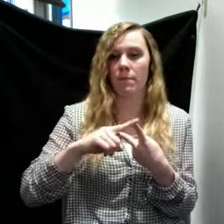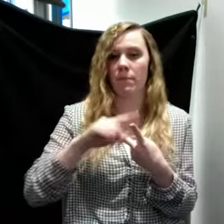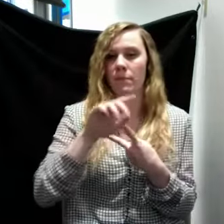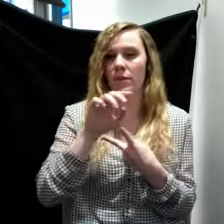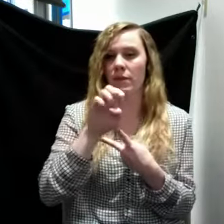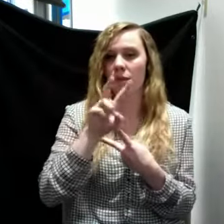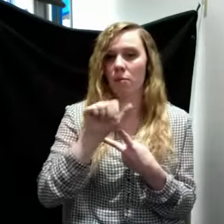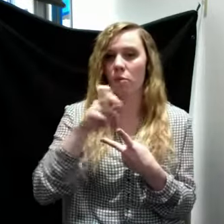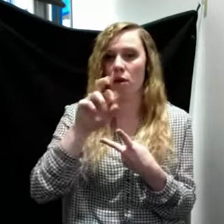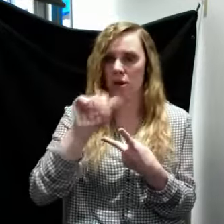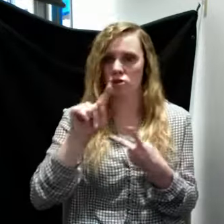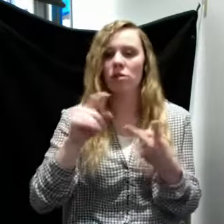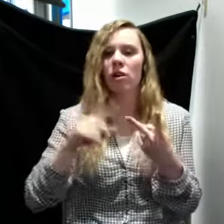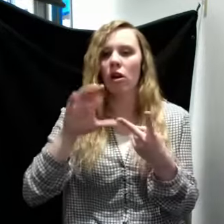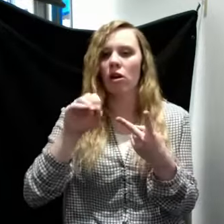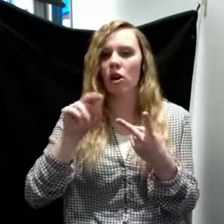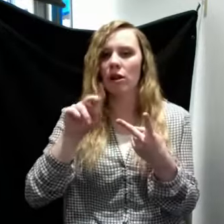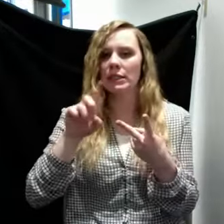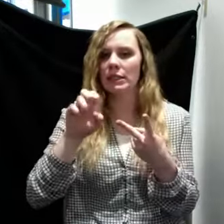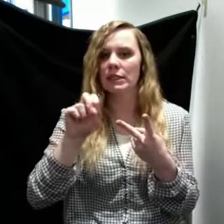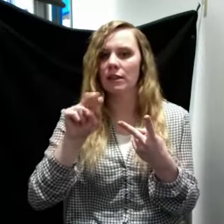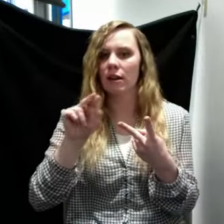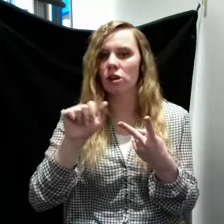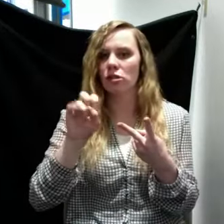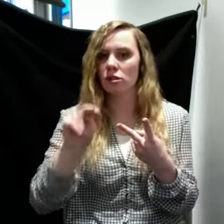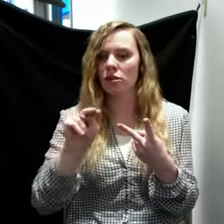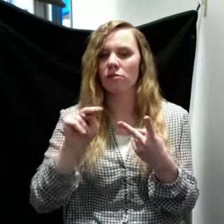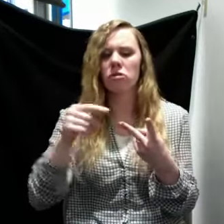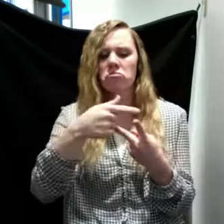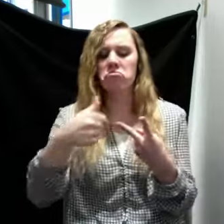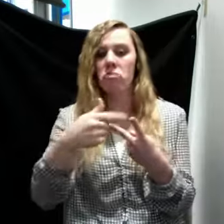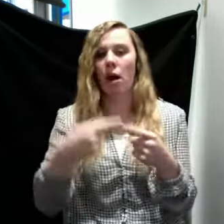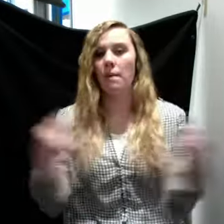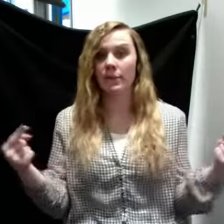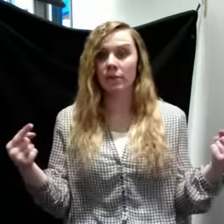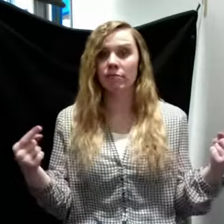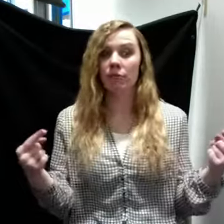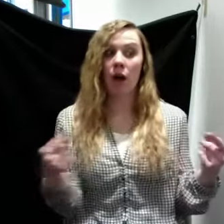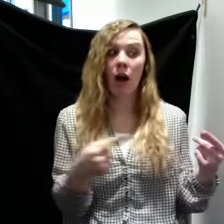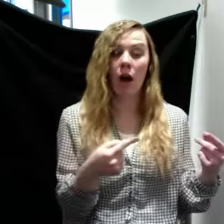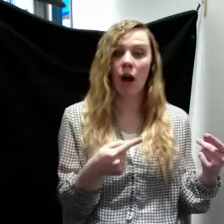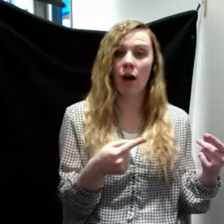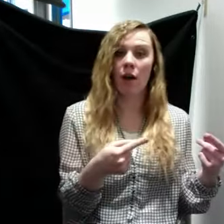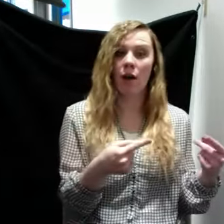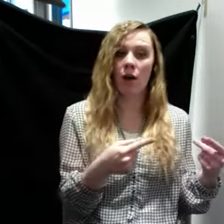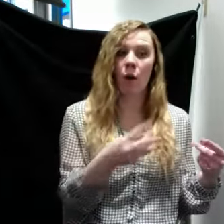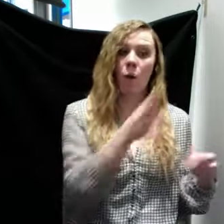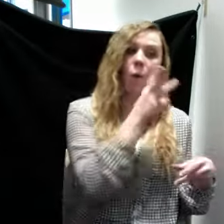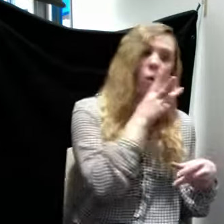condensation. Basically, you can say that these two are opposites. You take evaporation, you take water in the liquid form,